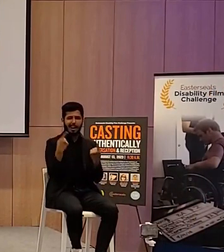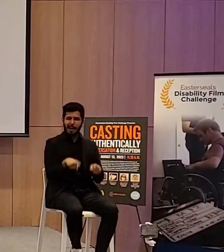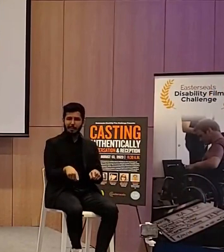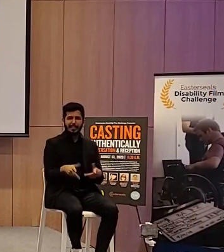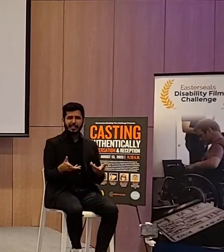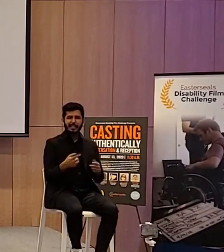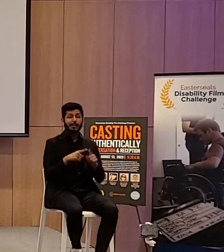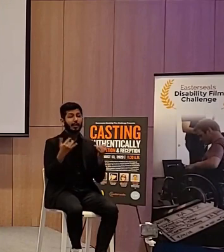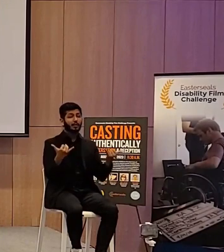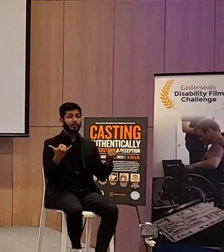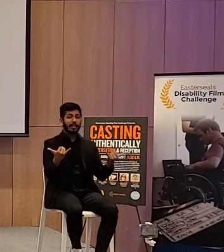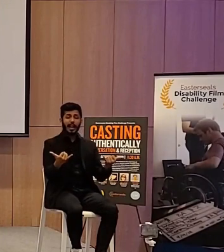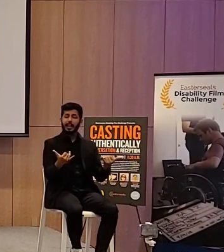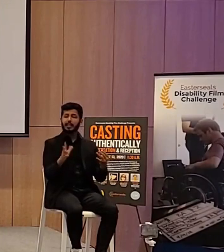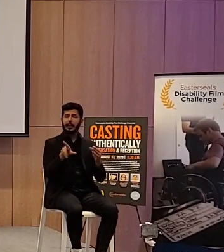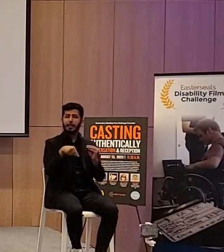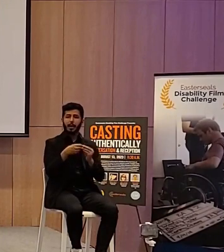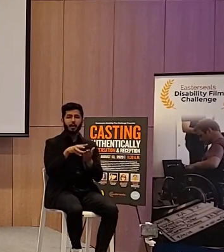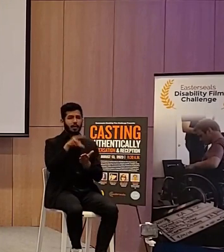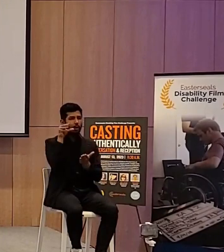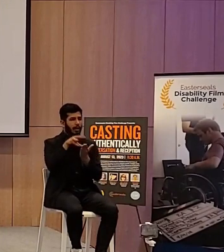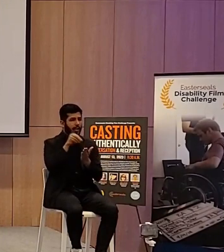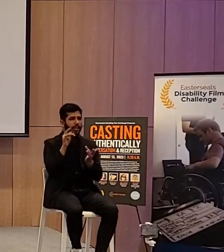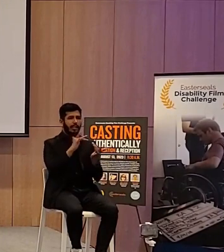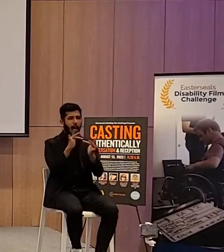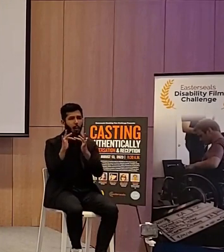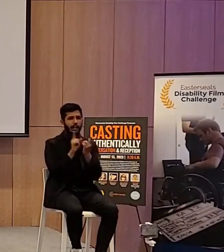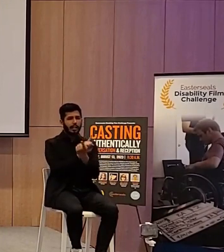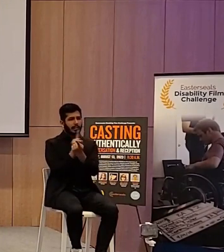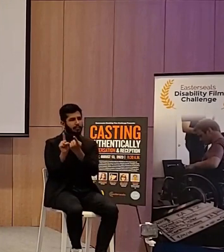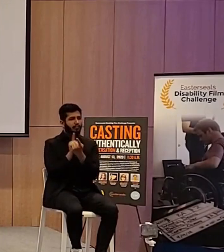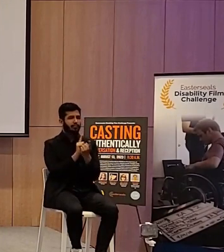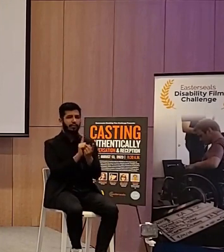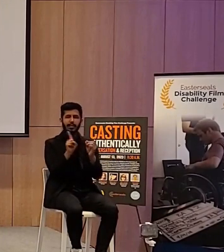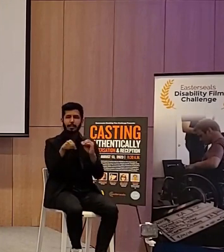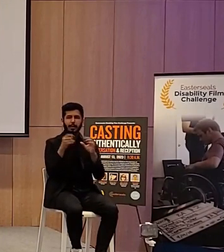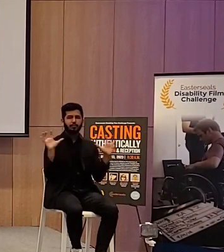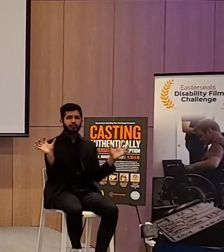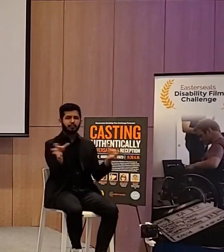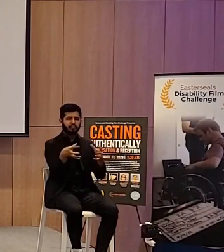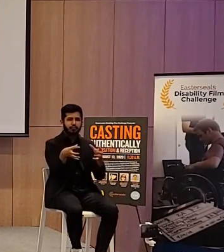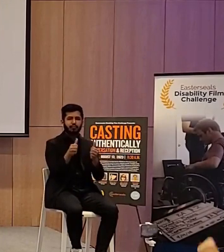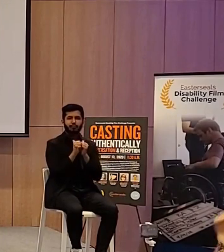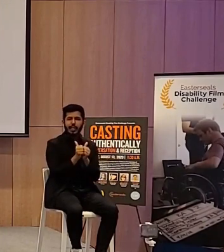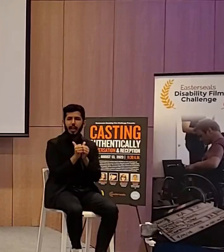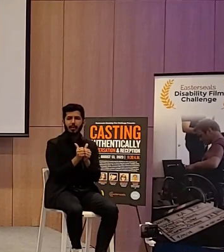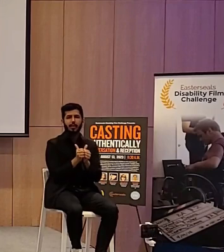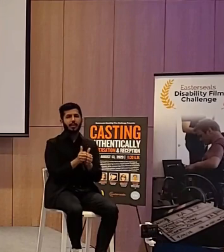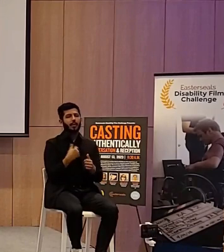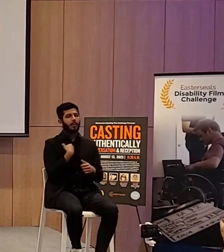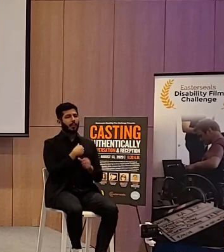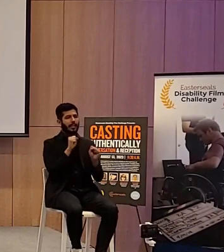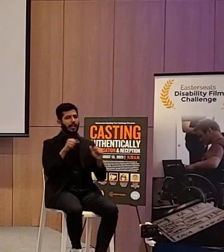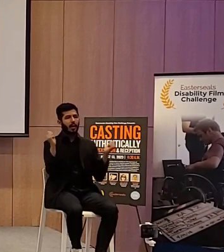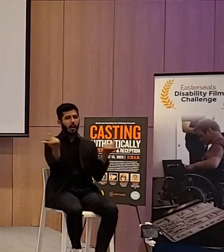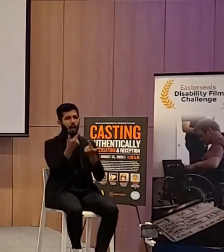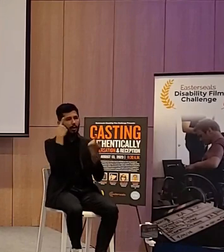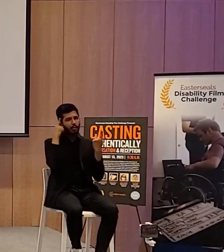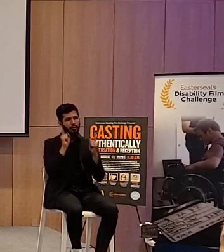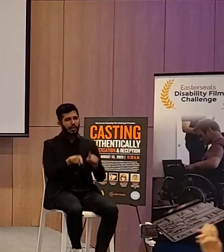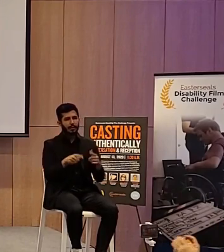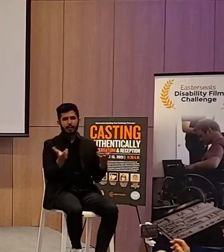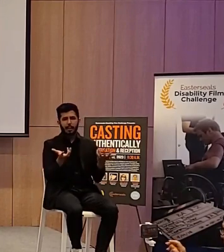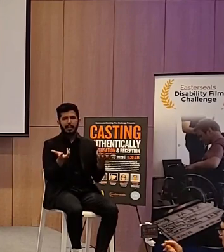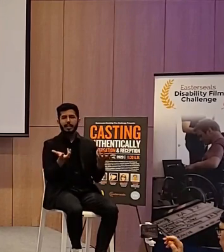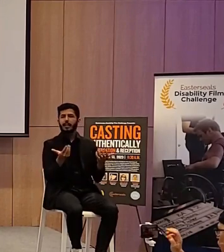about learning. This is all about networking. This is all about being together, because what we can all agree on is that there is